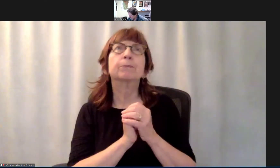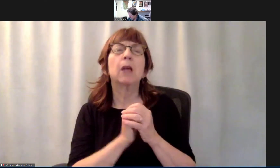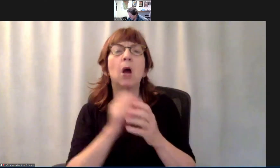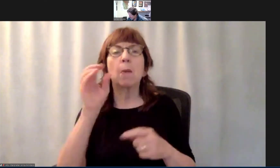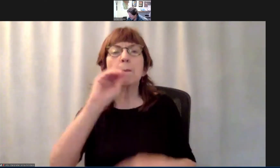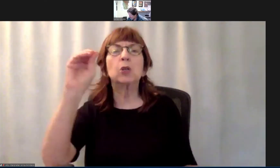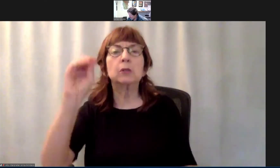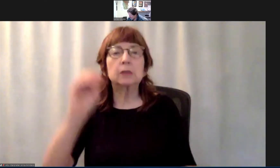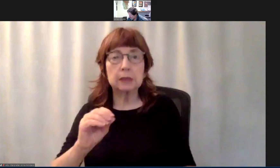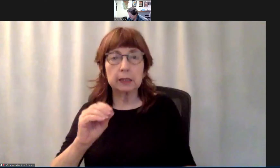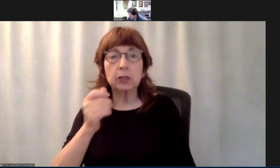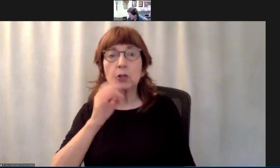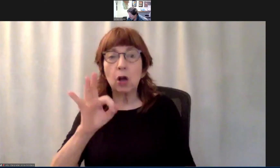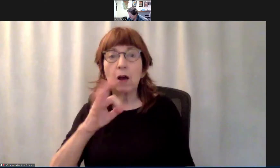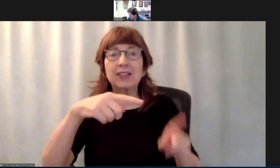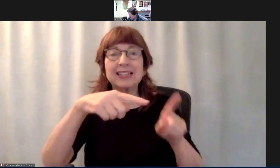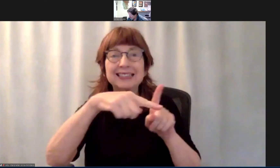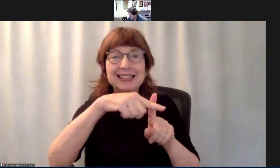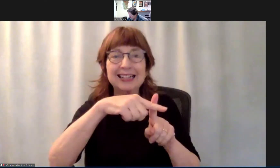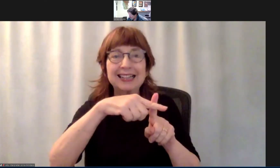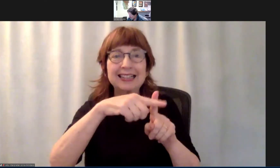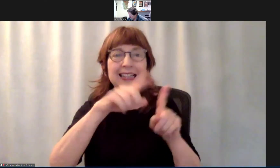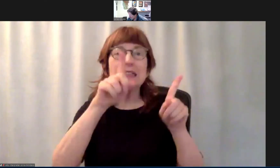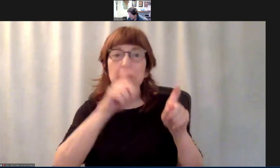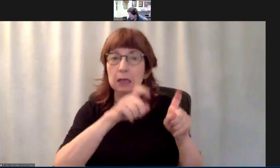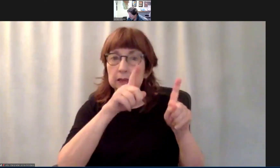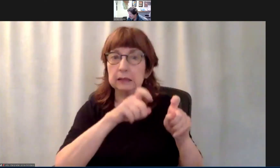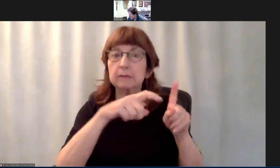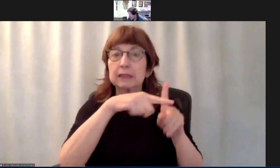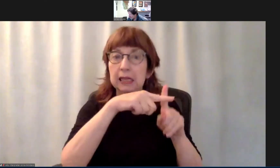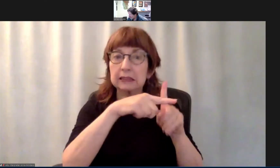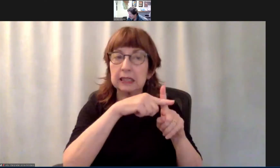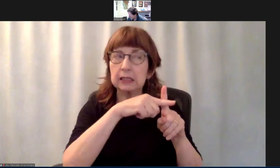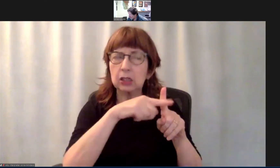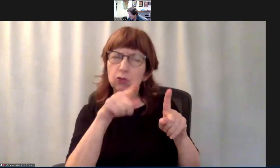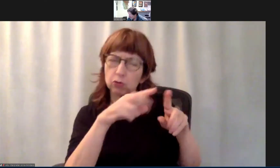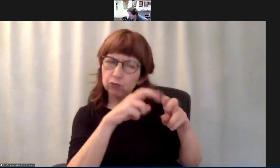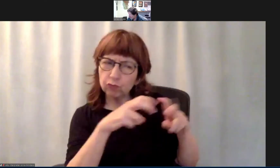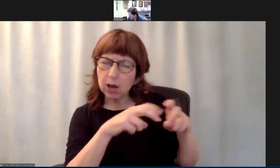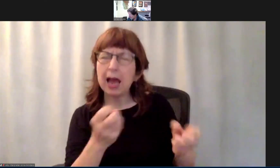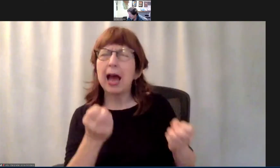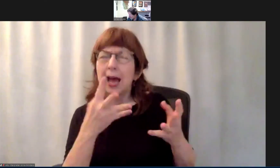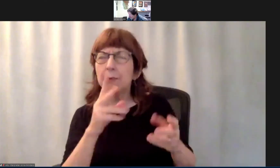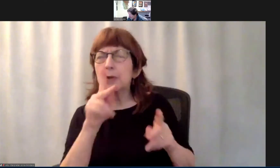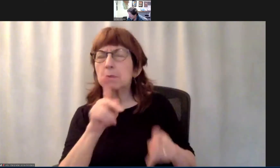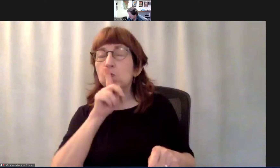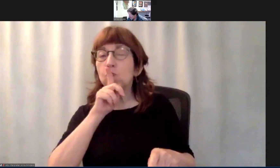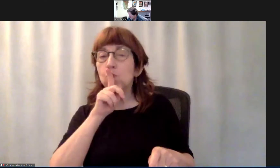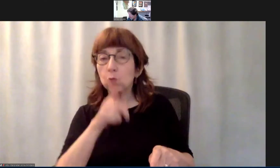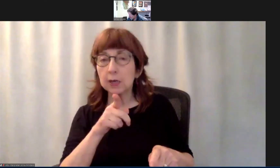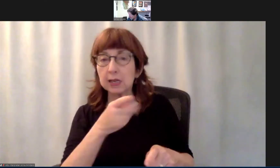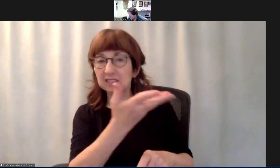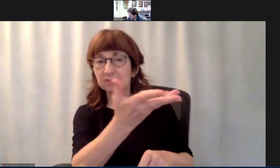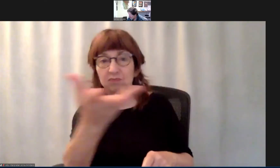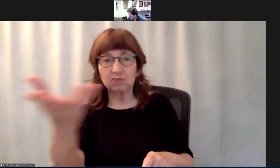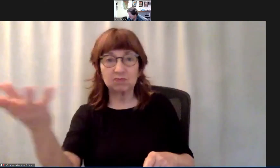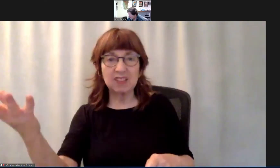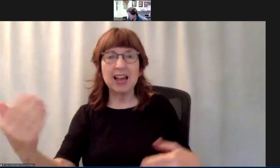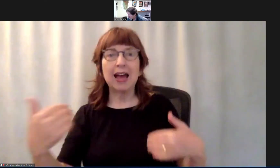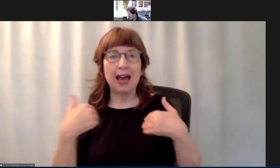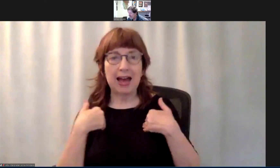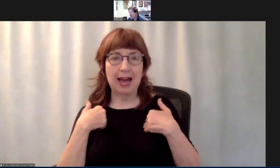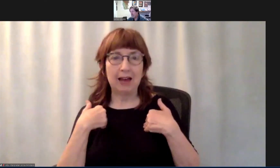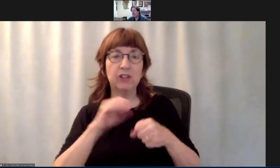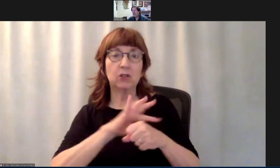percentage of testing positivity, you know, ways to kind of assess actually how many people out there have COVID